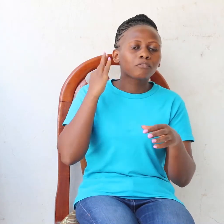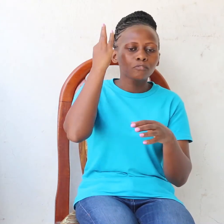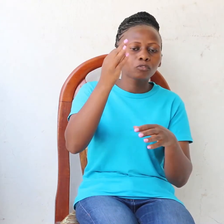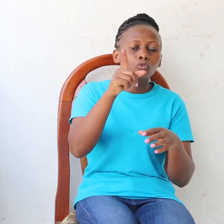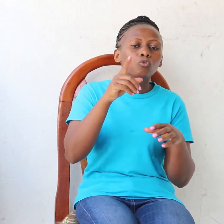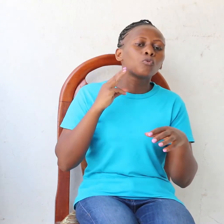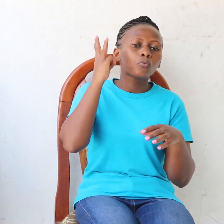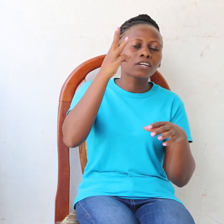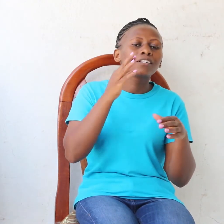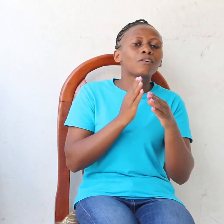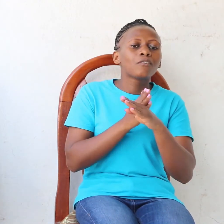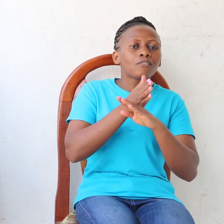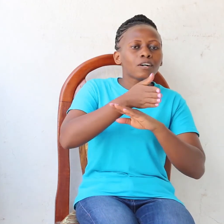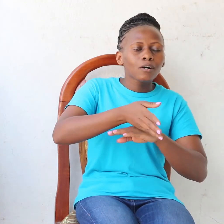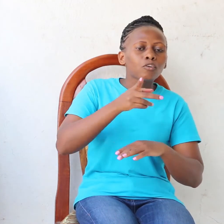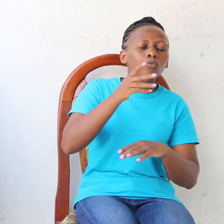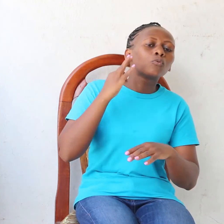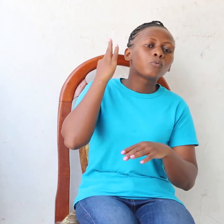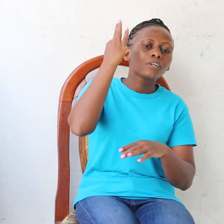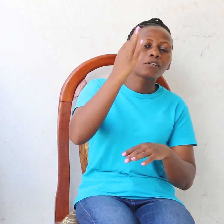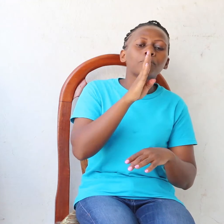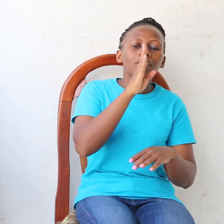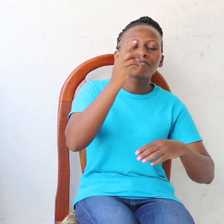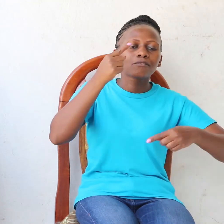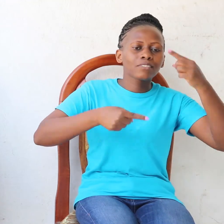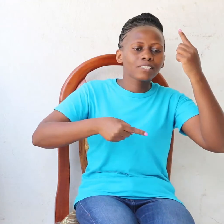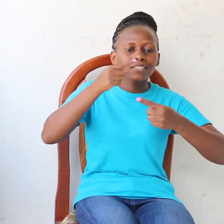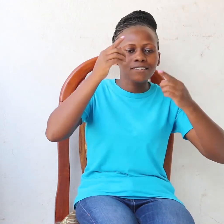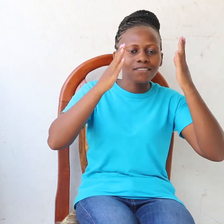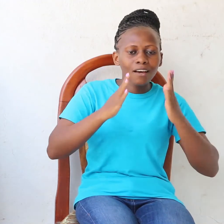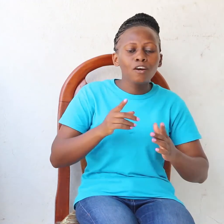overcome. You will emerge victorious.